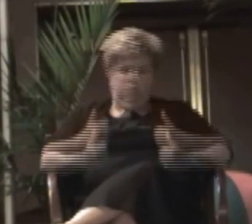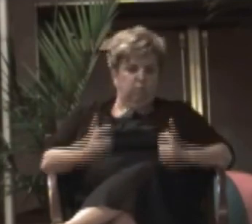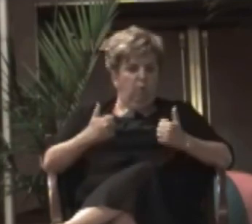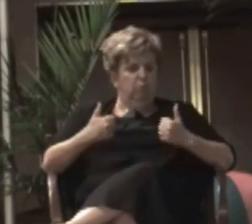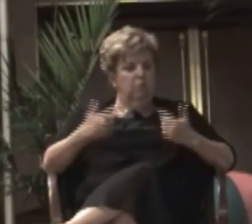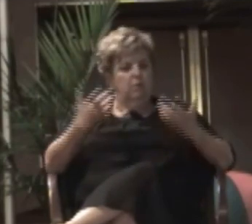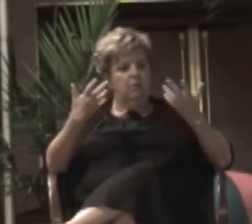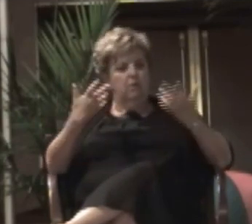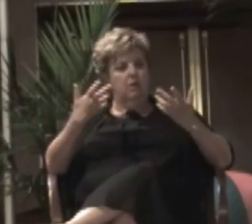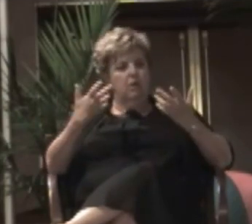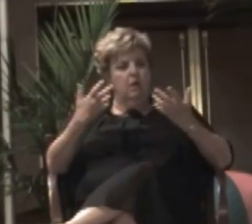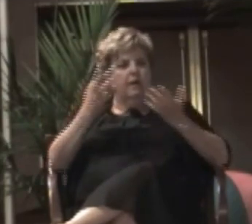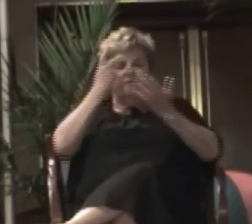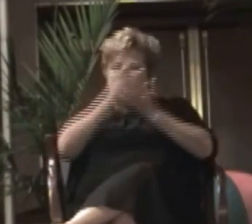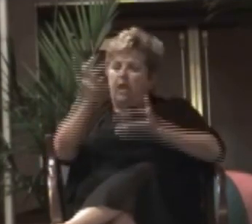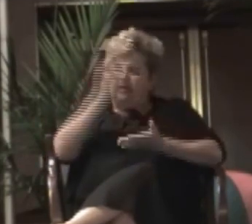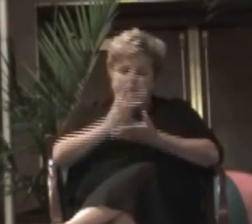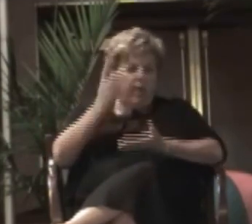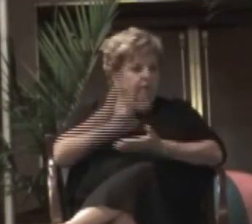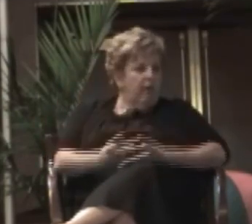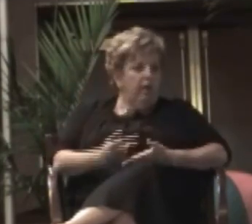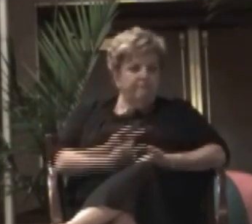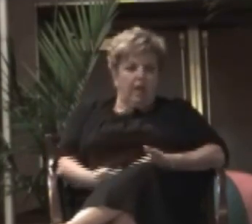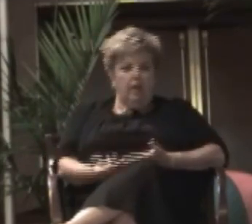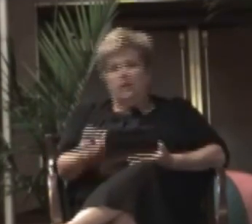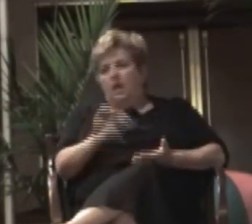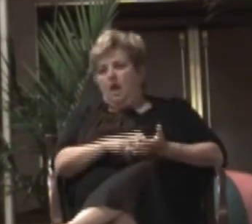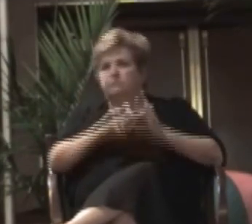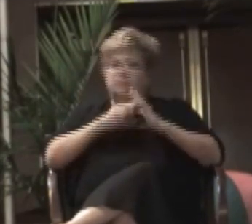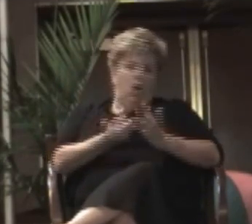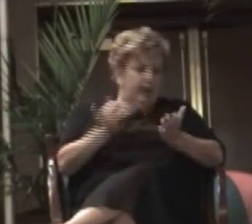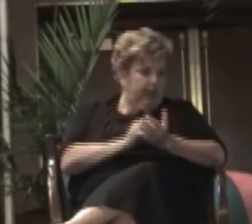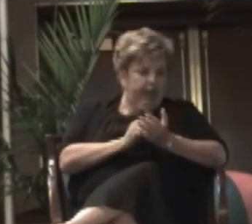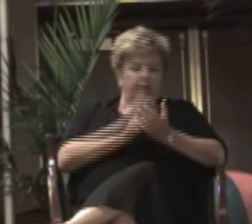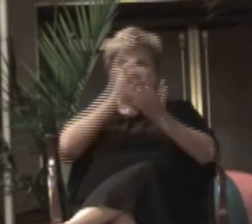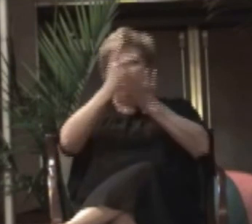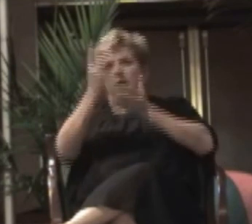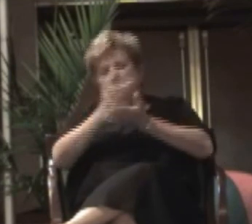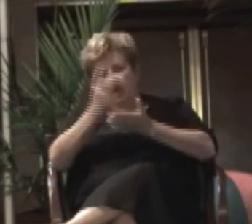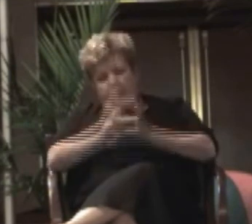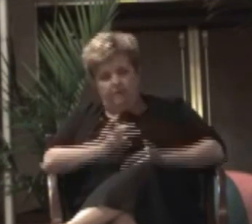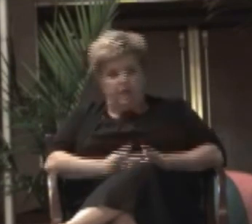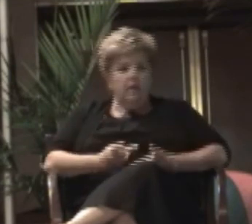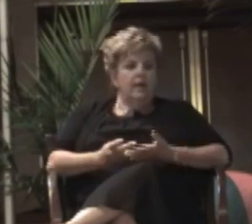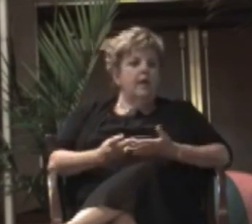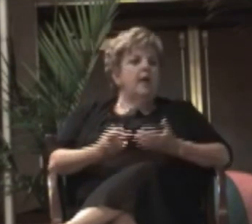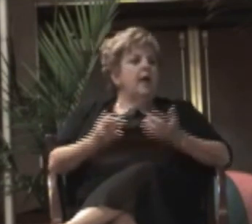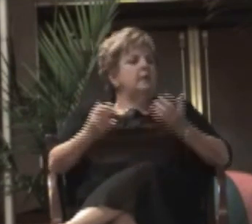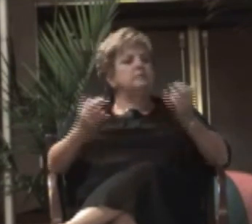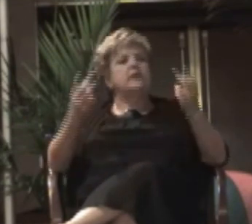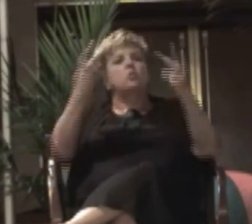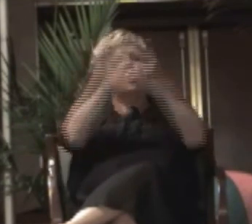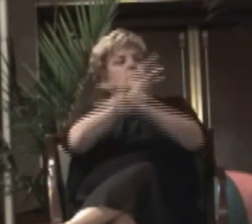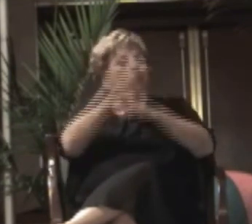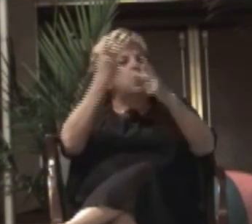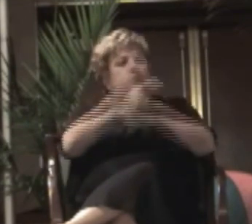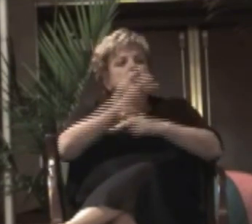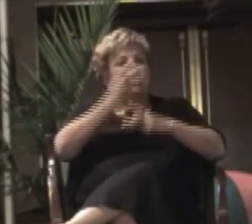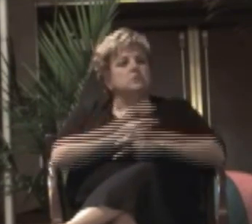of failures and new starts, and failures and new starts. And every time I started over, coming down. And I wound up living the kind of